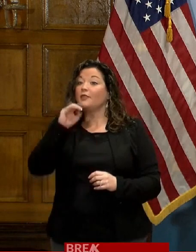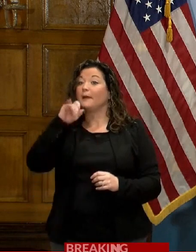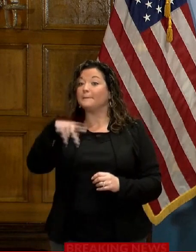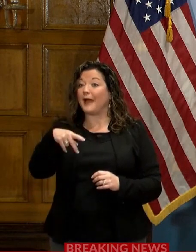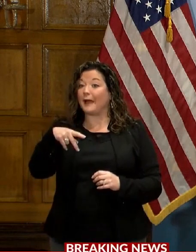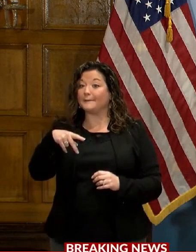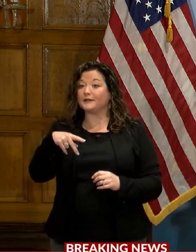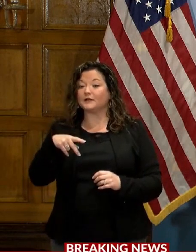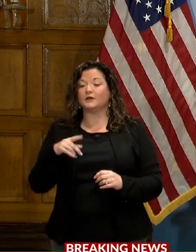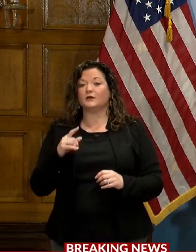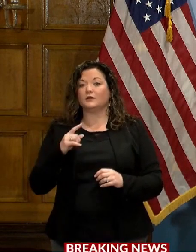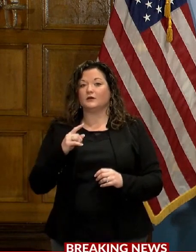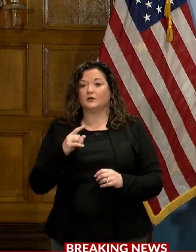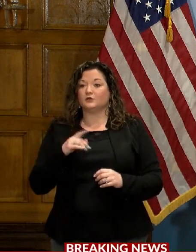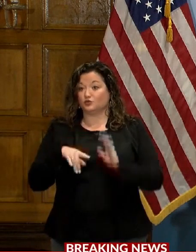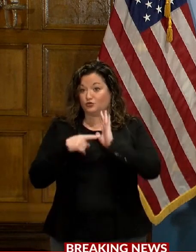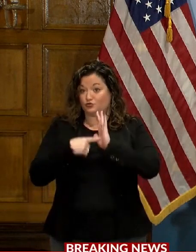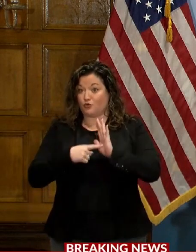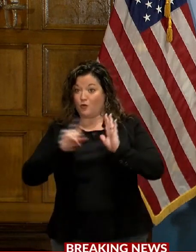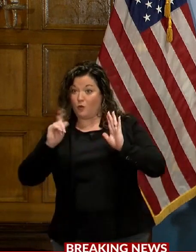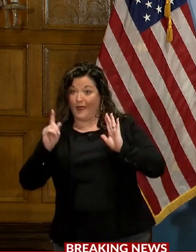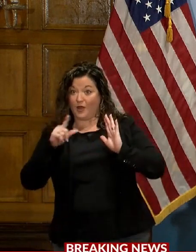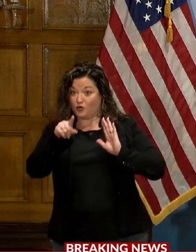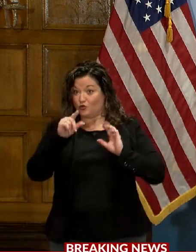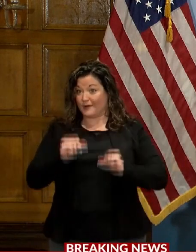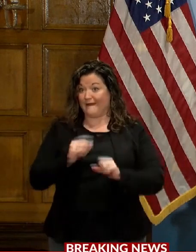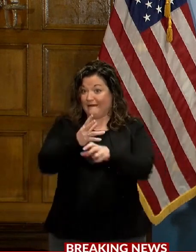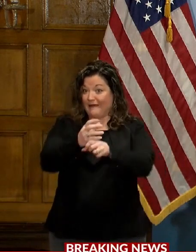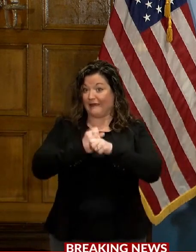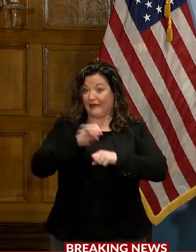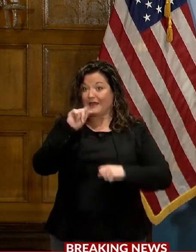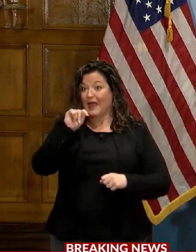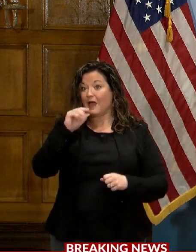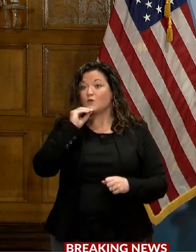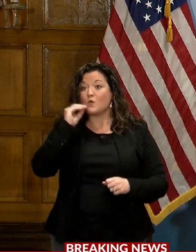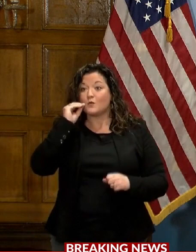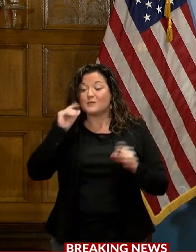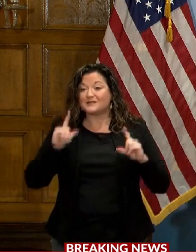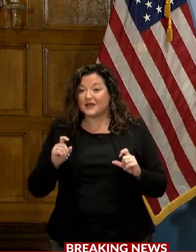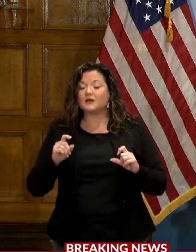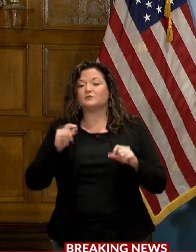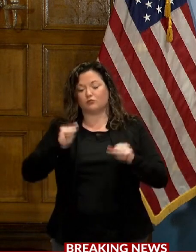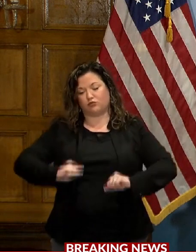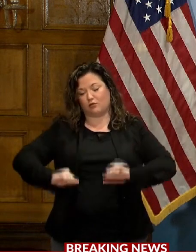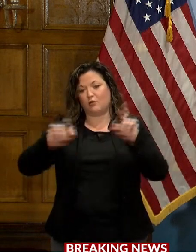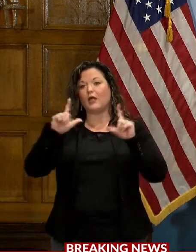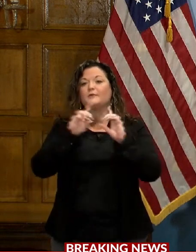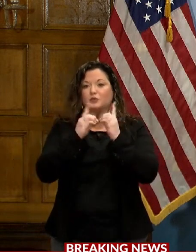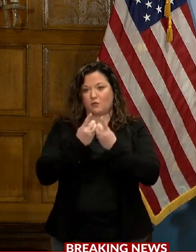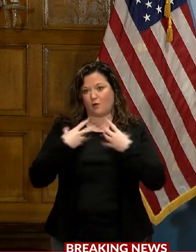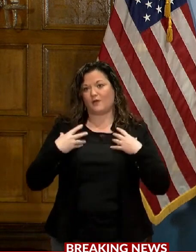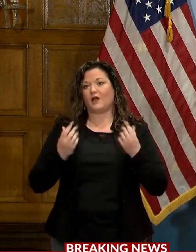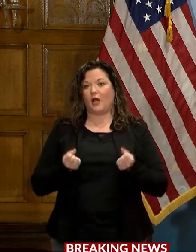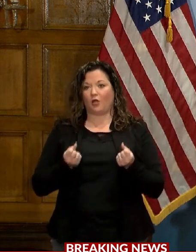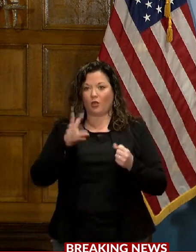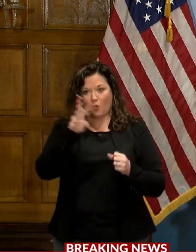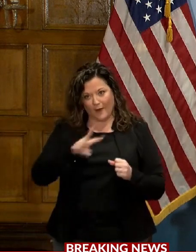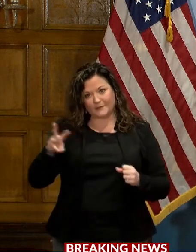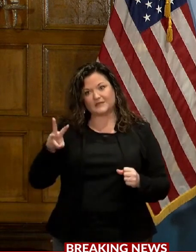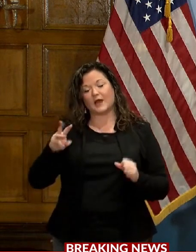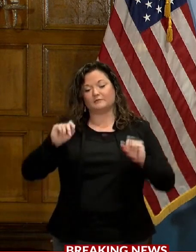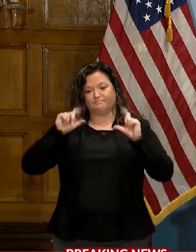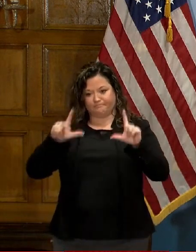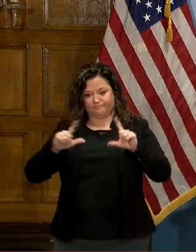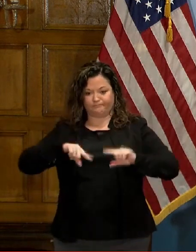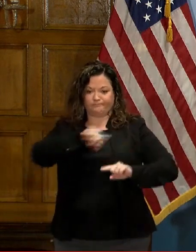locations of these where you can get the at-home tests is on the Department of Health website. You can go there, you can see